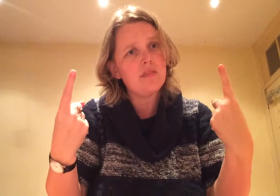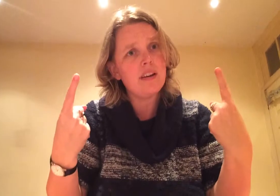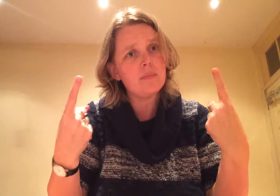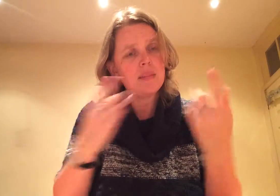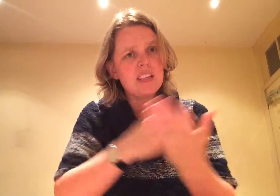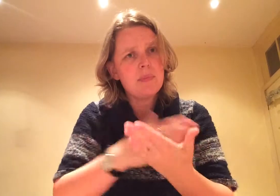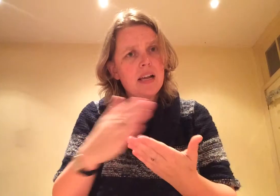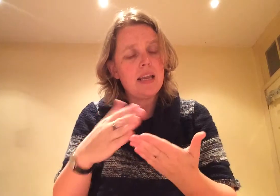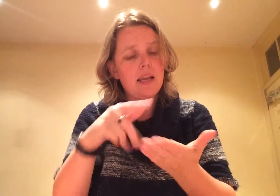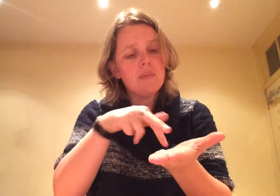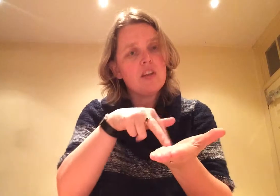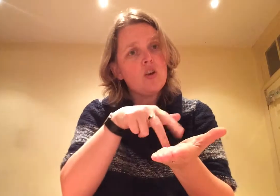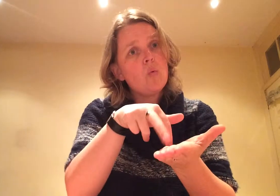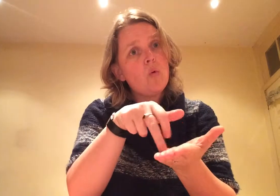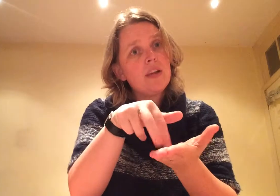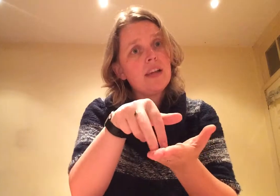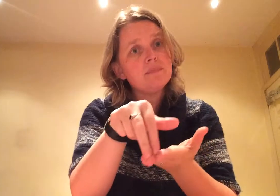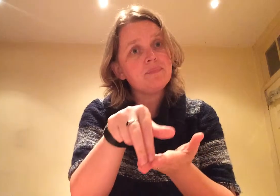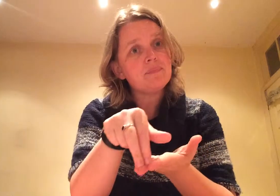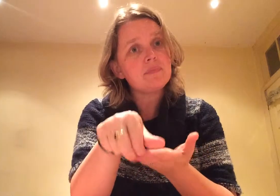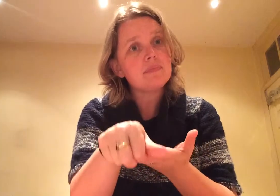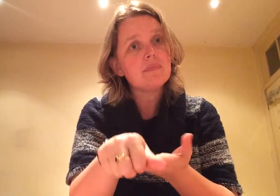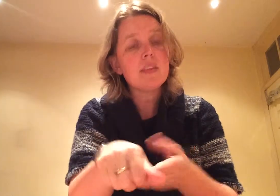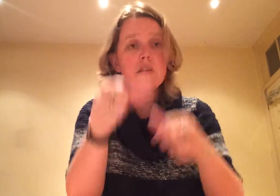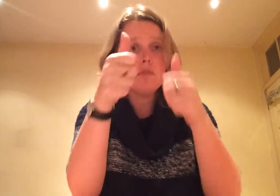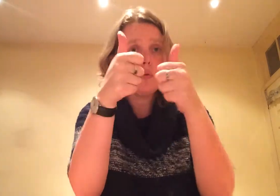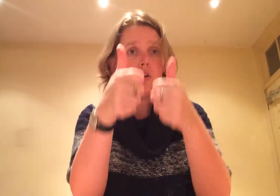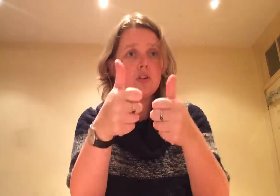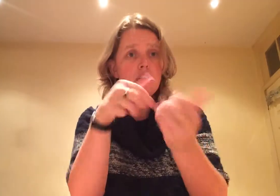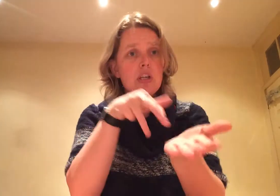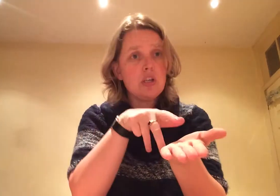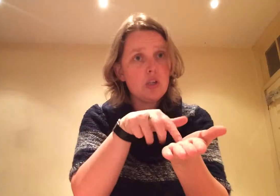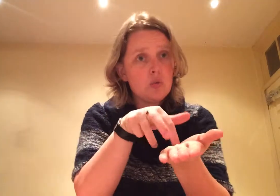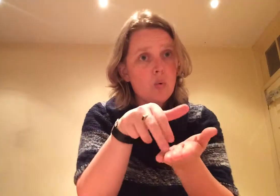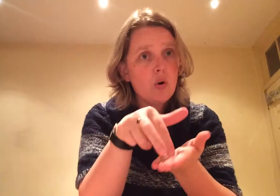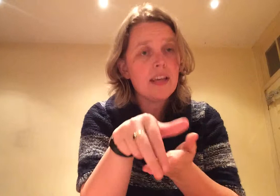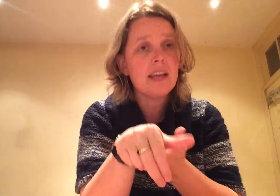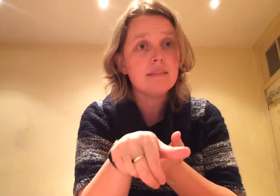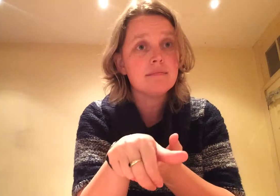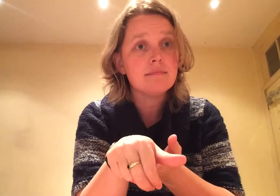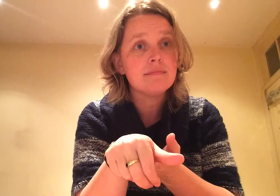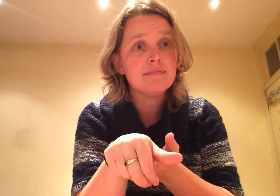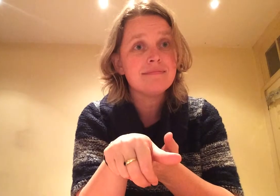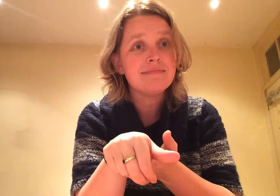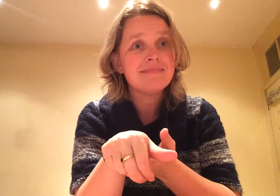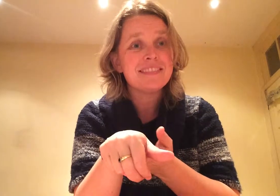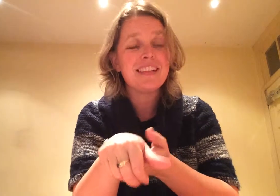different and it's a bit clear. Walking, so if you want good walking,